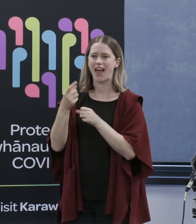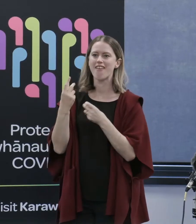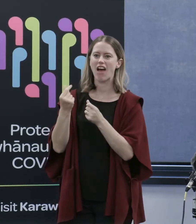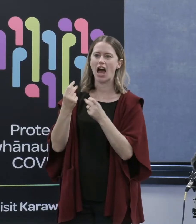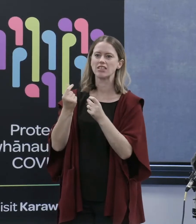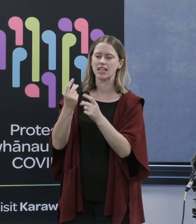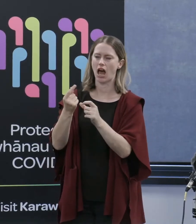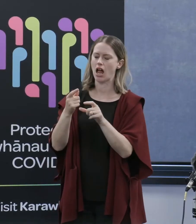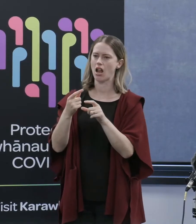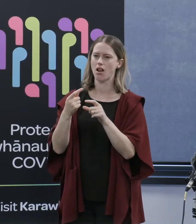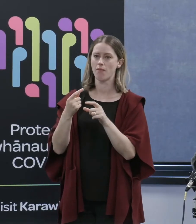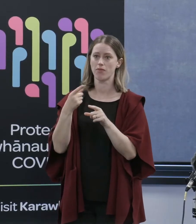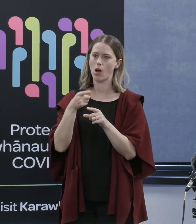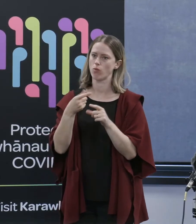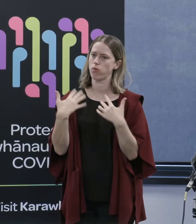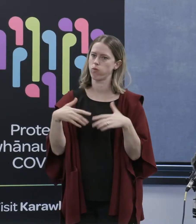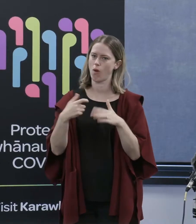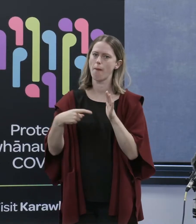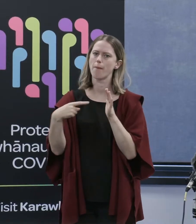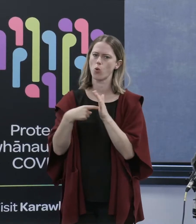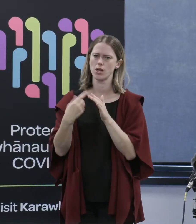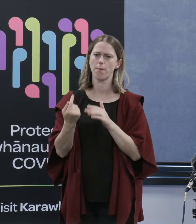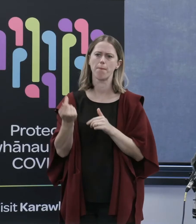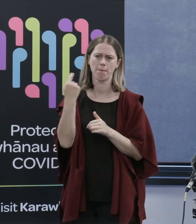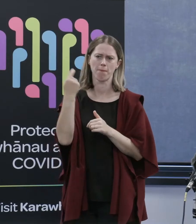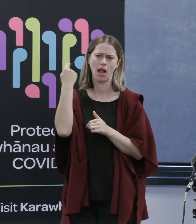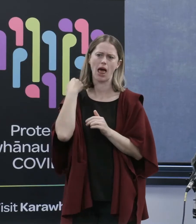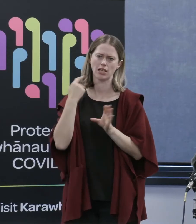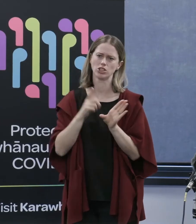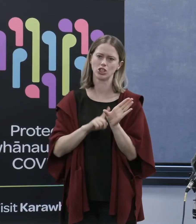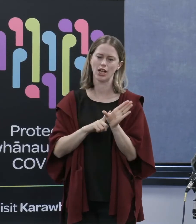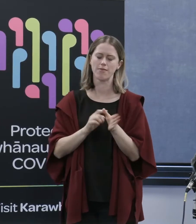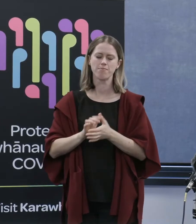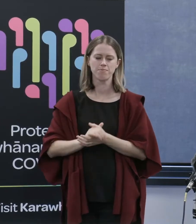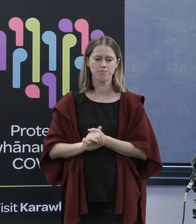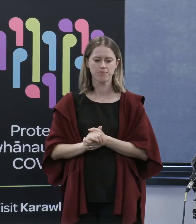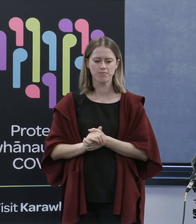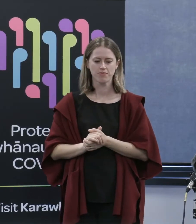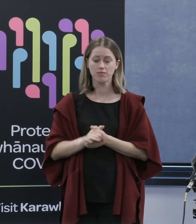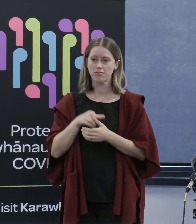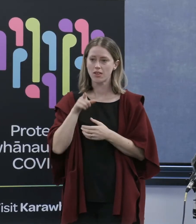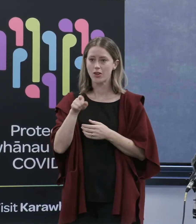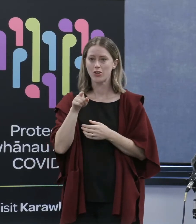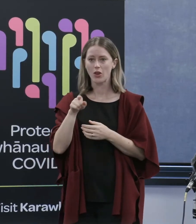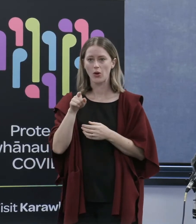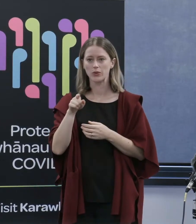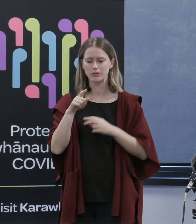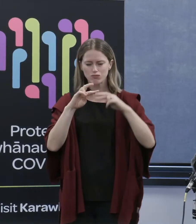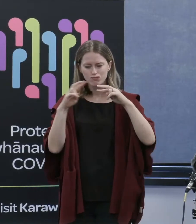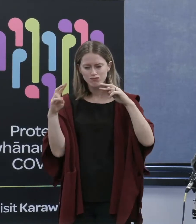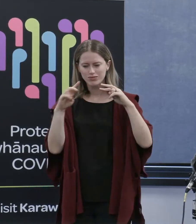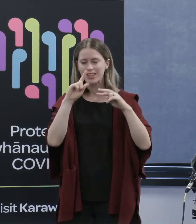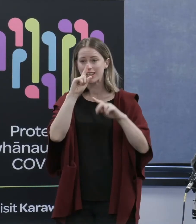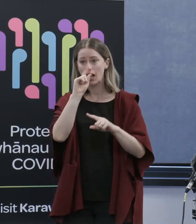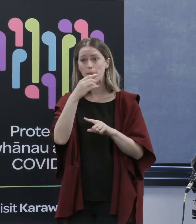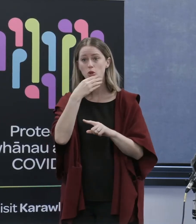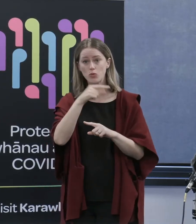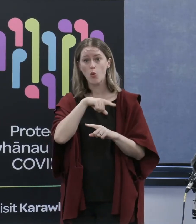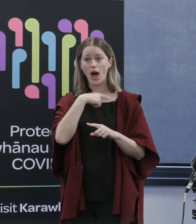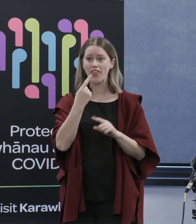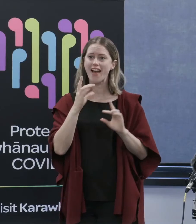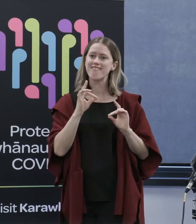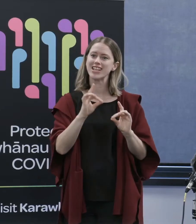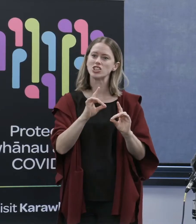was an essential tool in the response last year. These techniques can also be applied to other viral